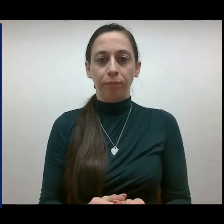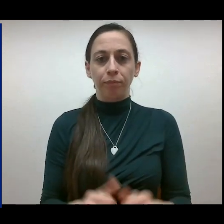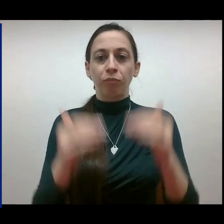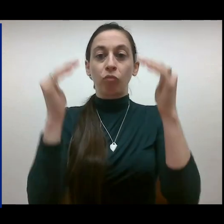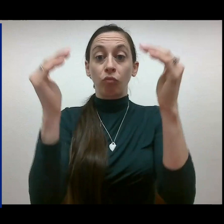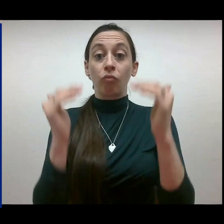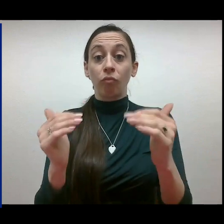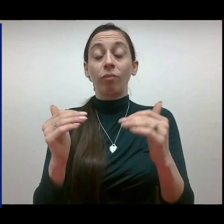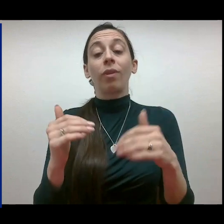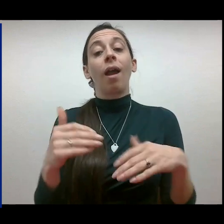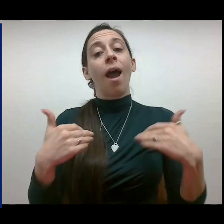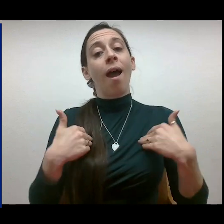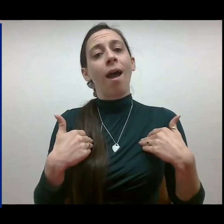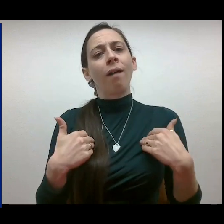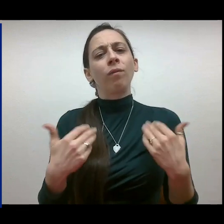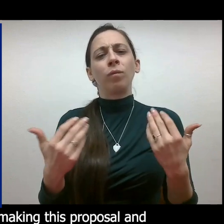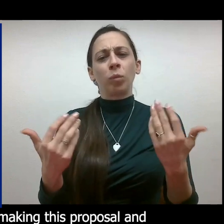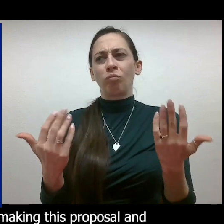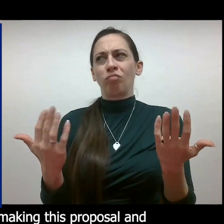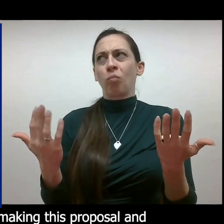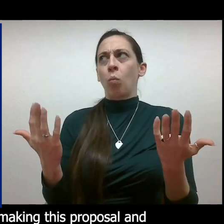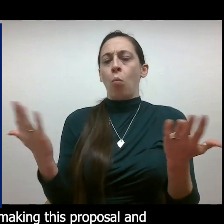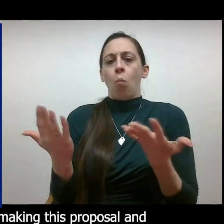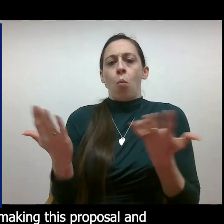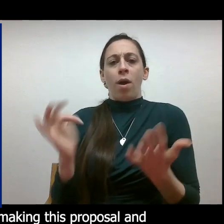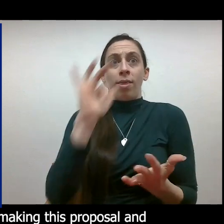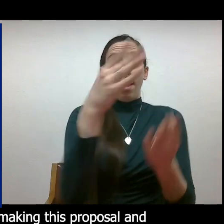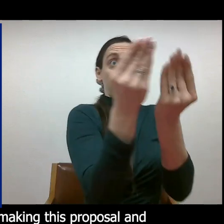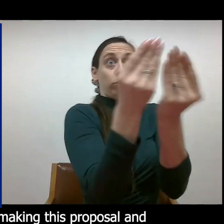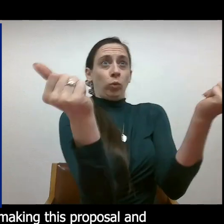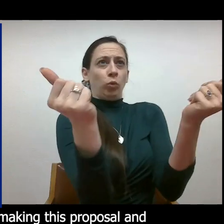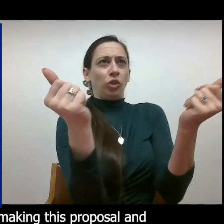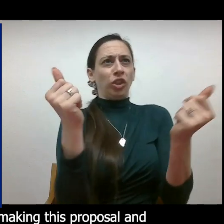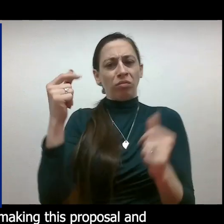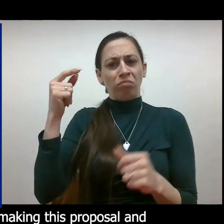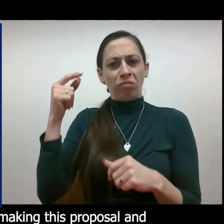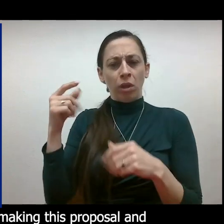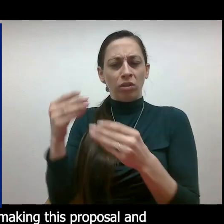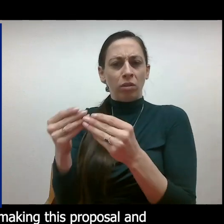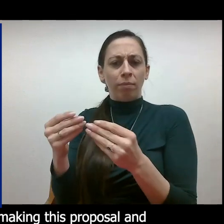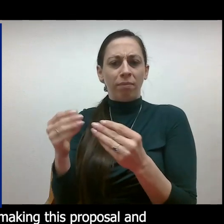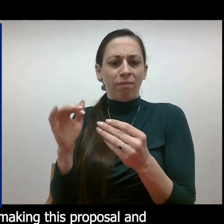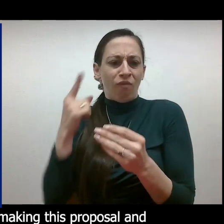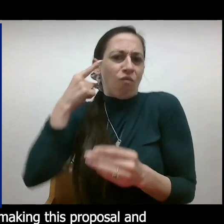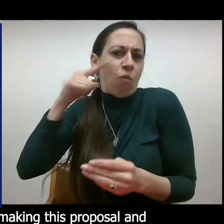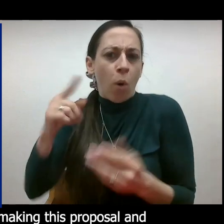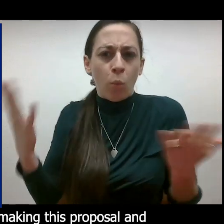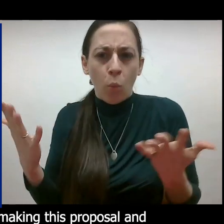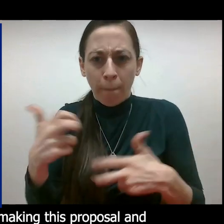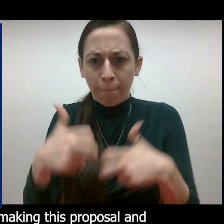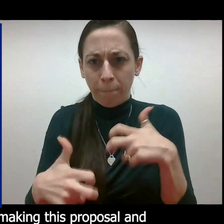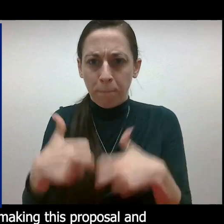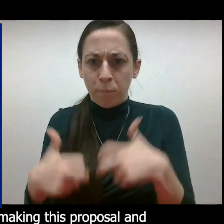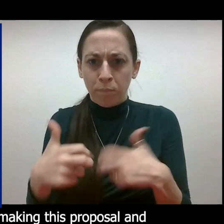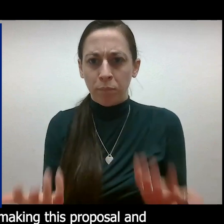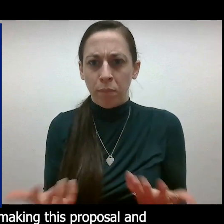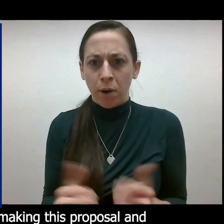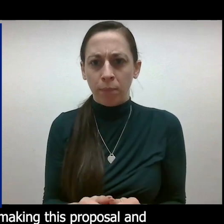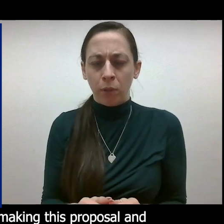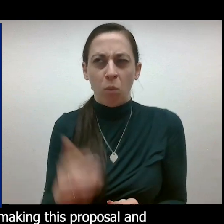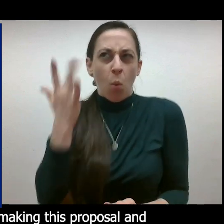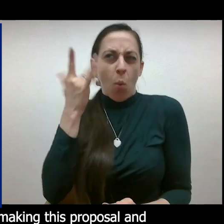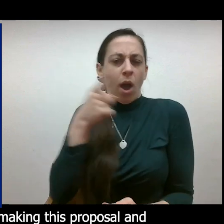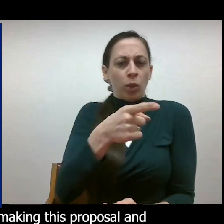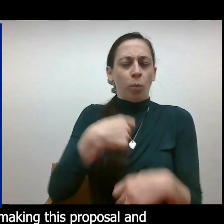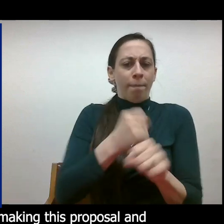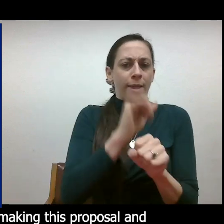solution. Next is where you describe the issue. That is where you explain why you are making this proposal and